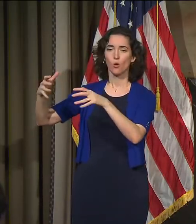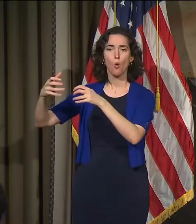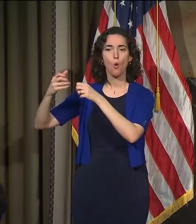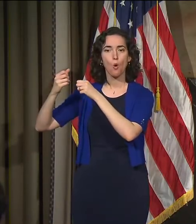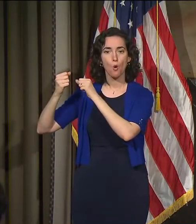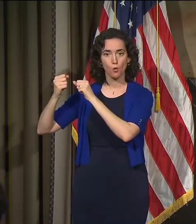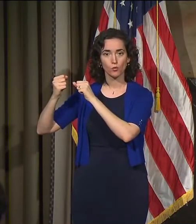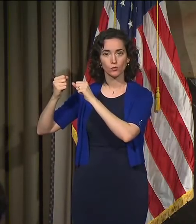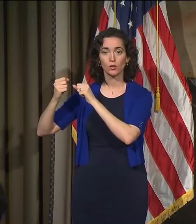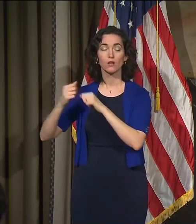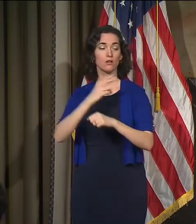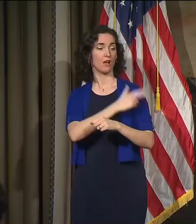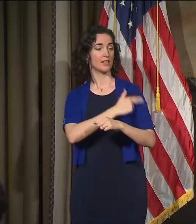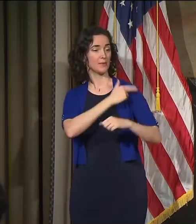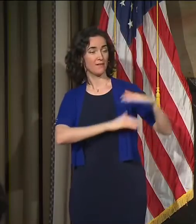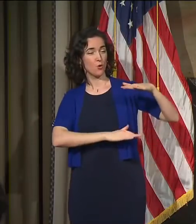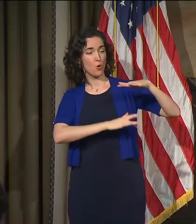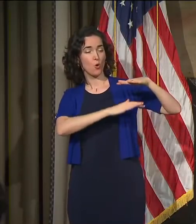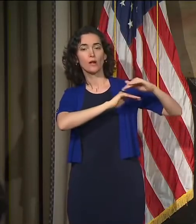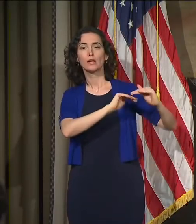hospital capacity, and so forth.